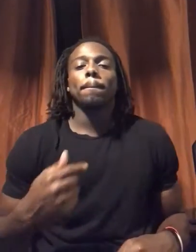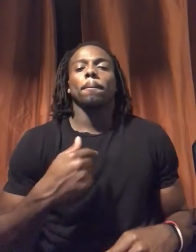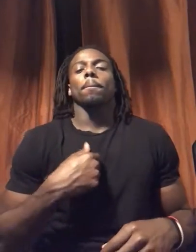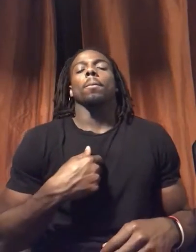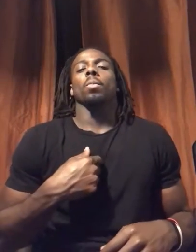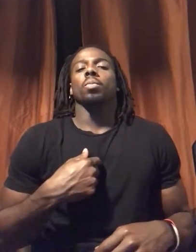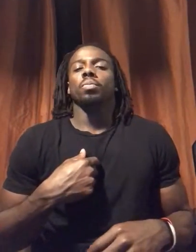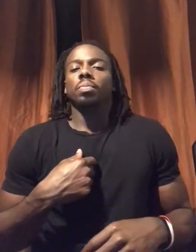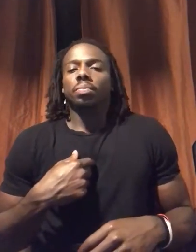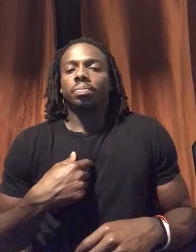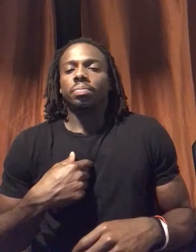What you got?